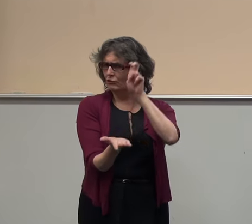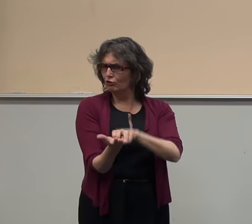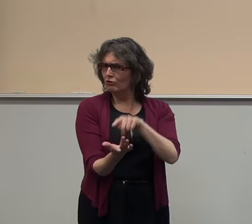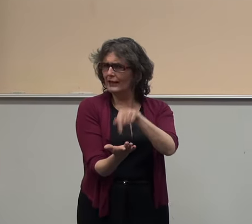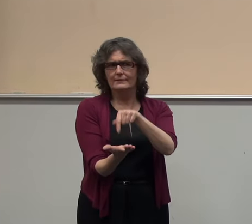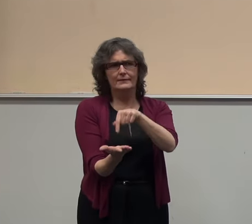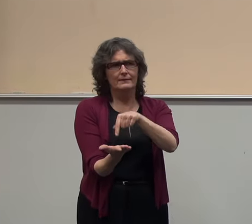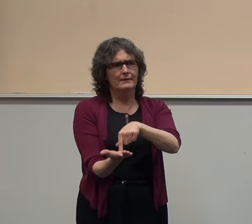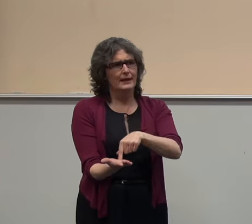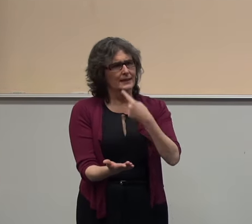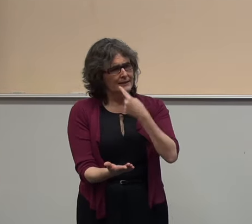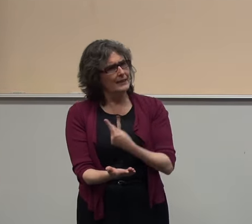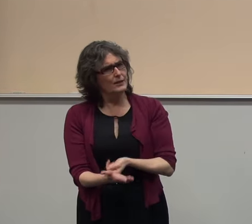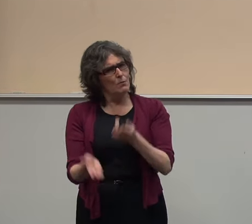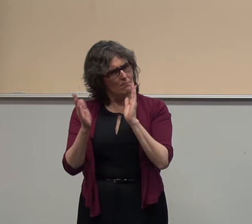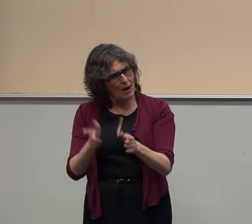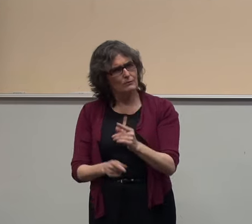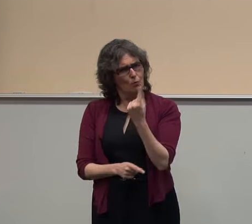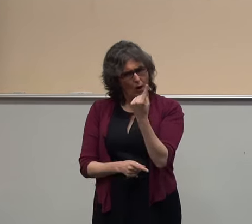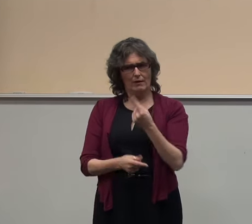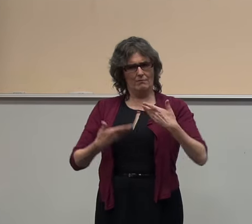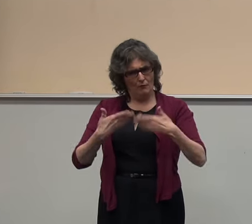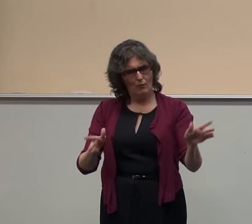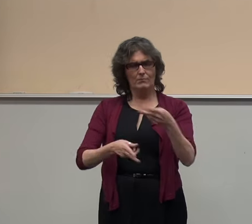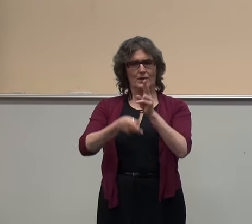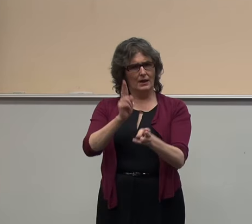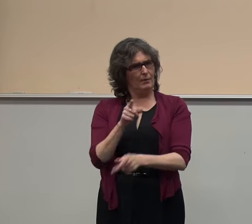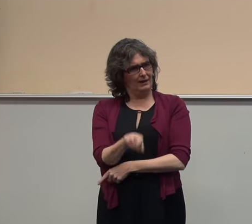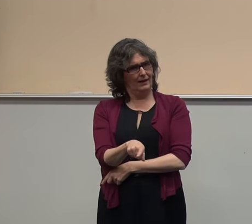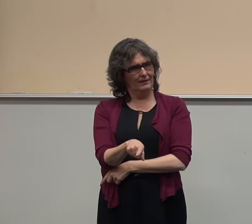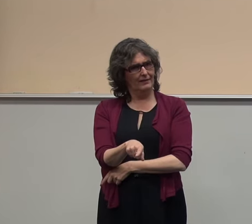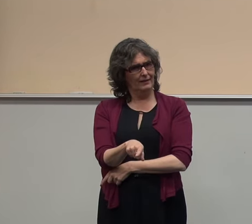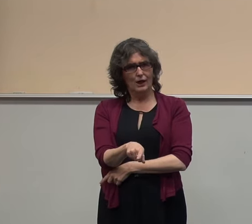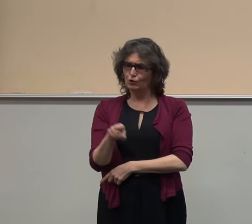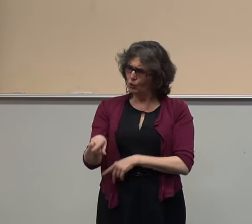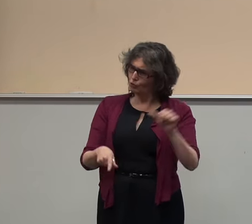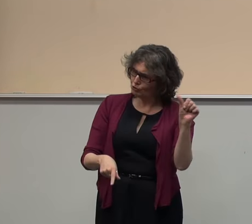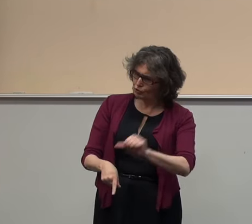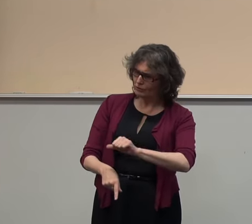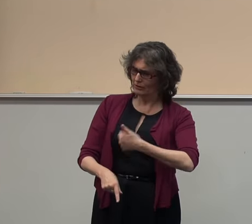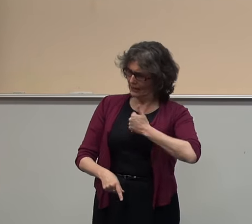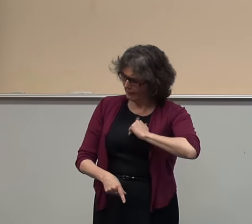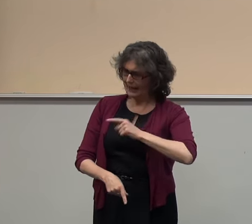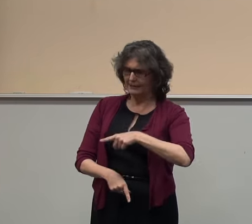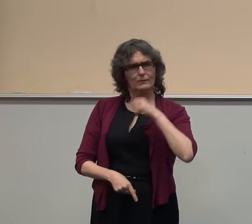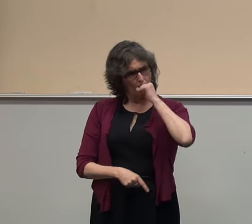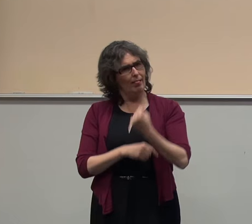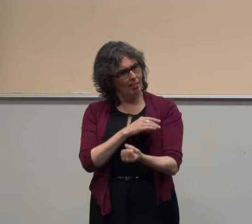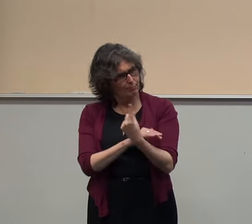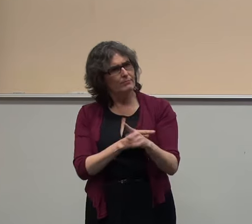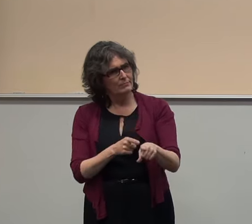have one of your performances interpreted so that you should expect that to happen.